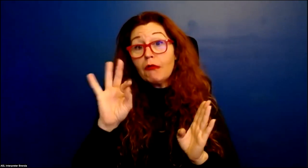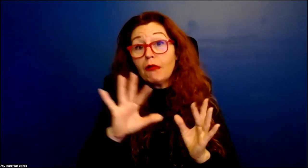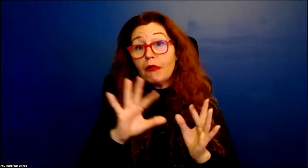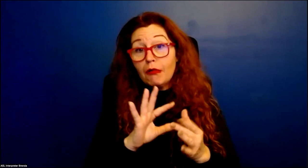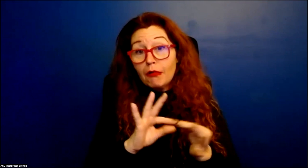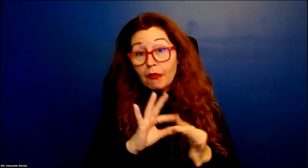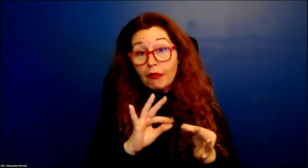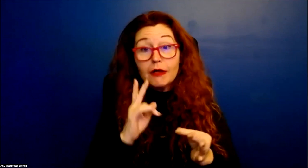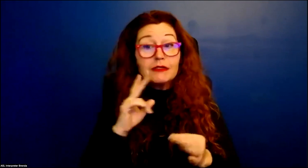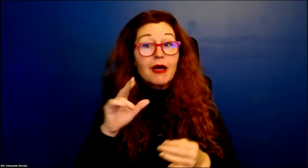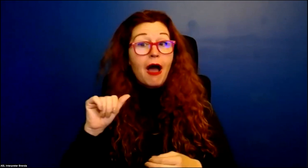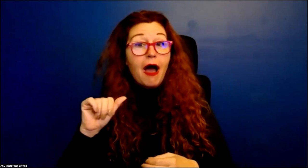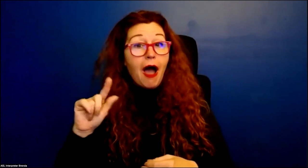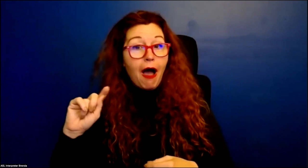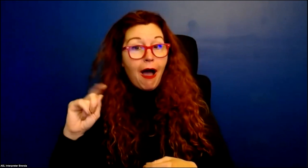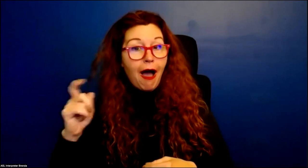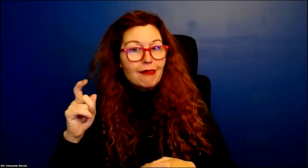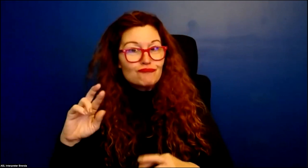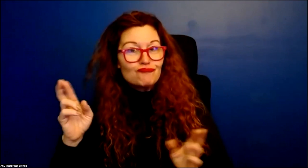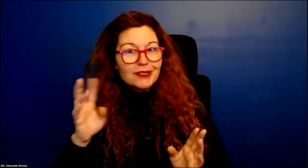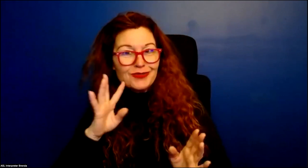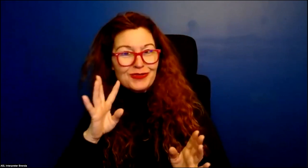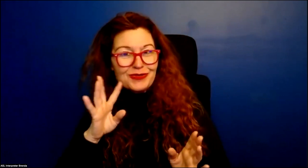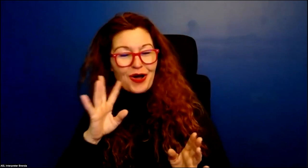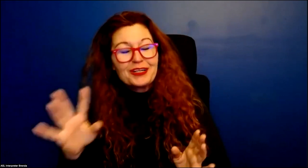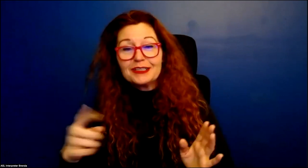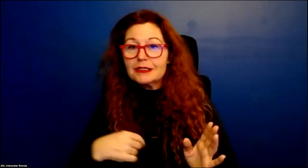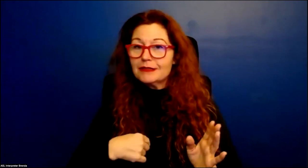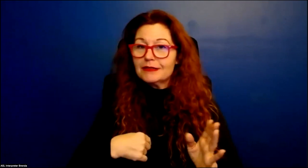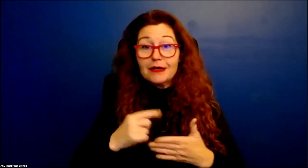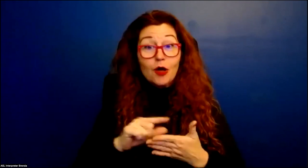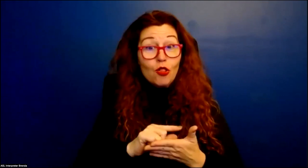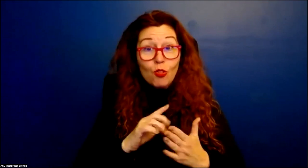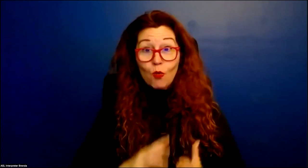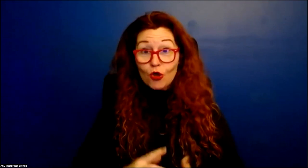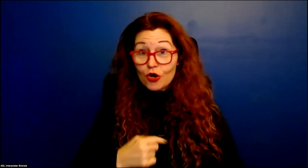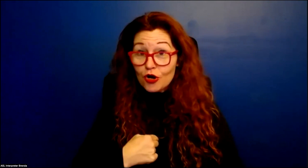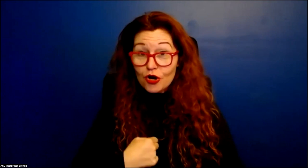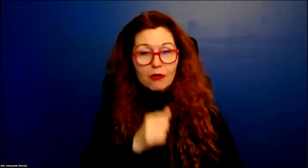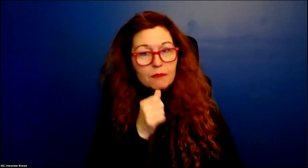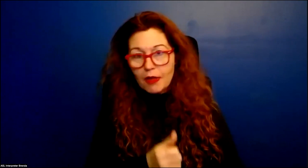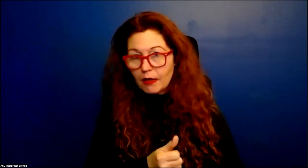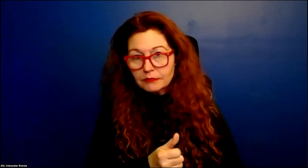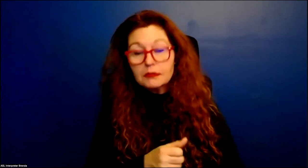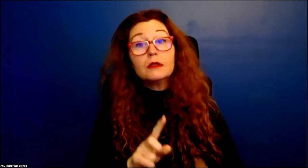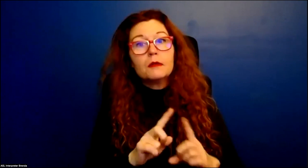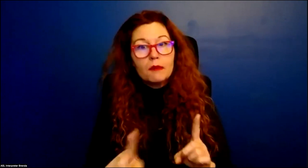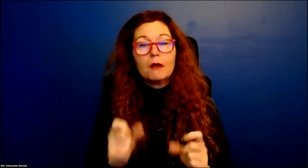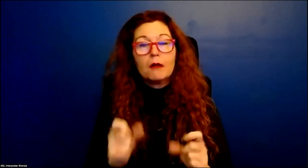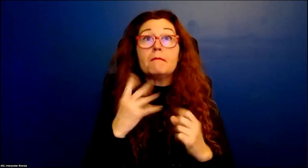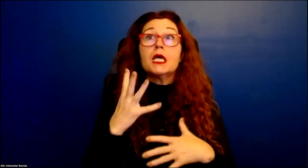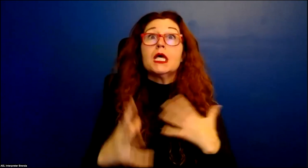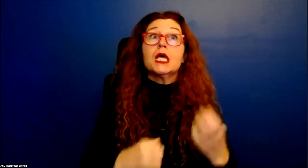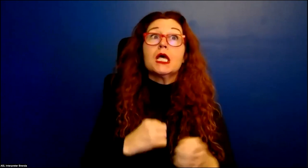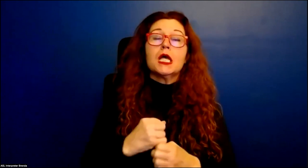intelligent answer. I'm not a lawyer. I do know that we've been waiting for decades now for the Department of Justice